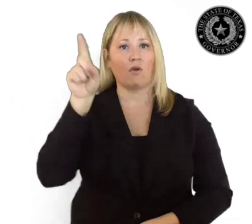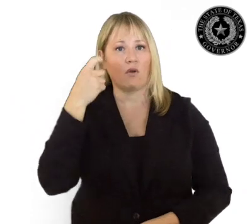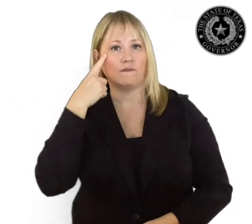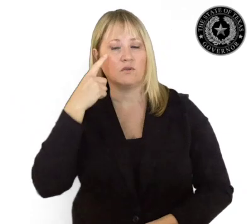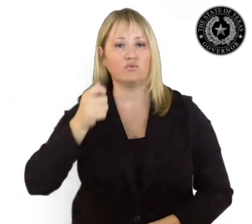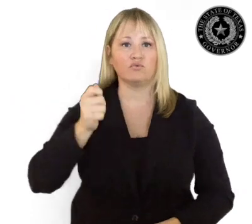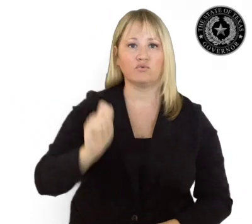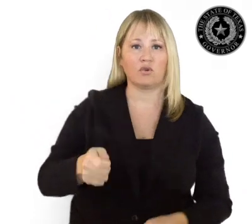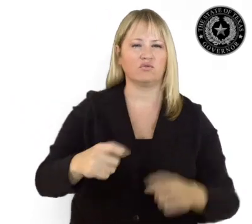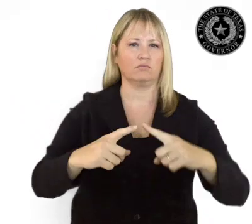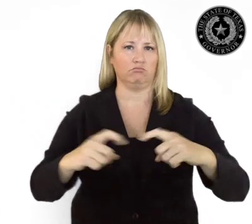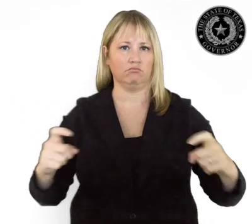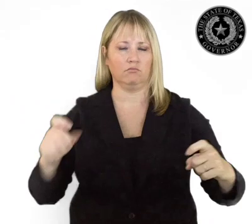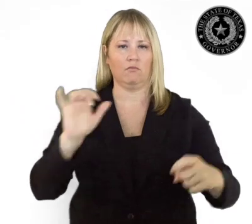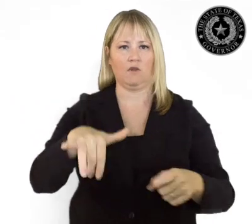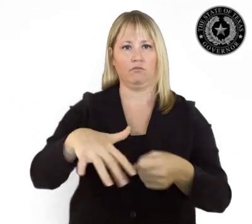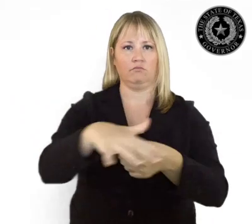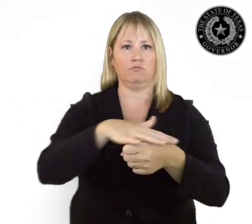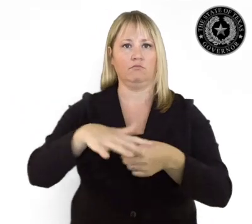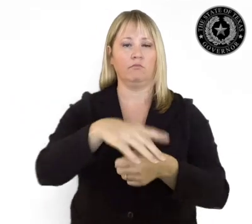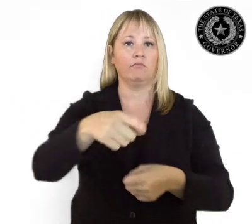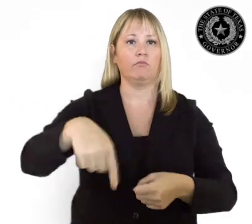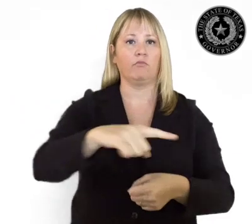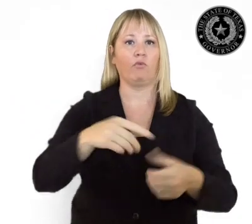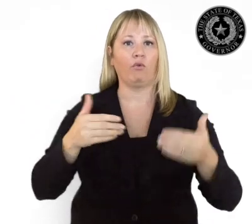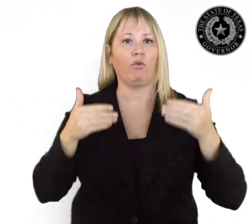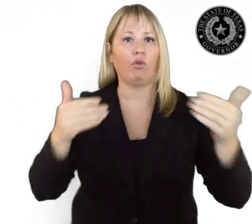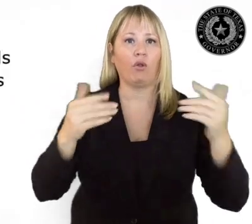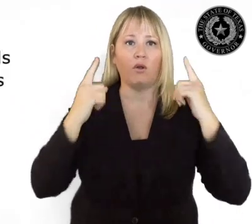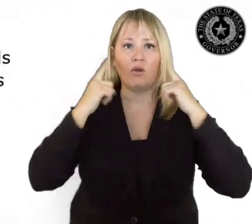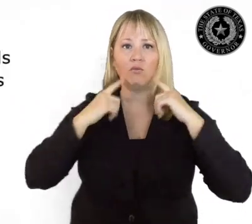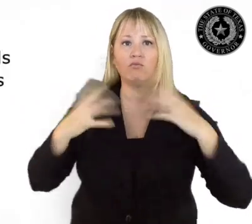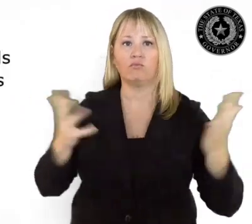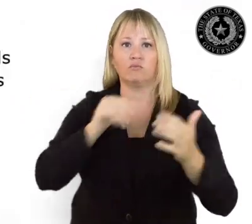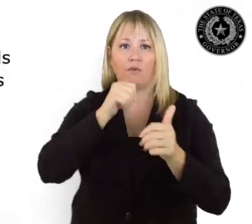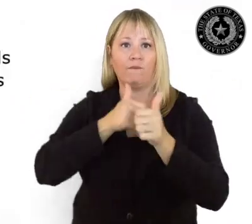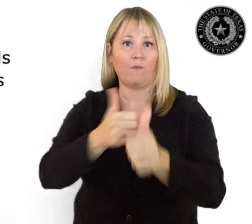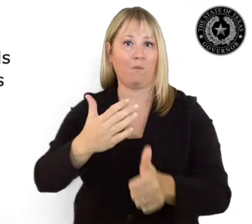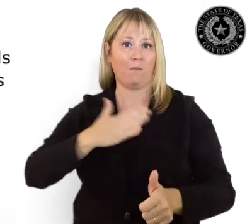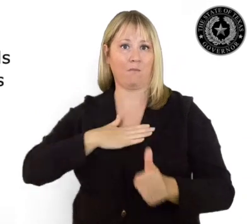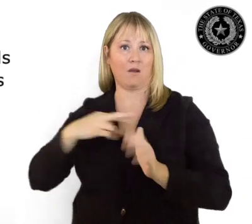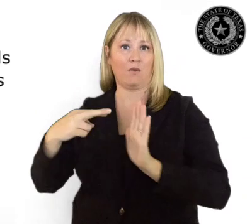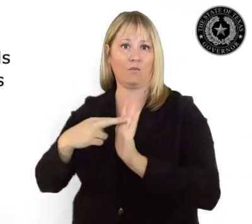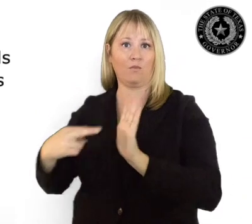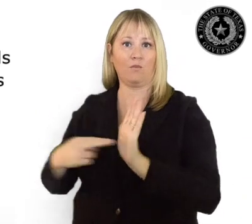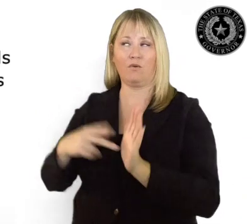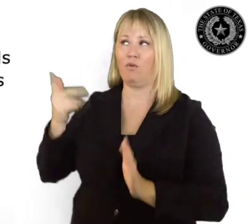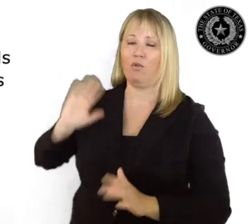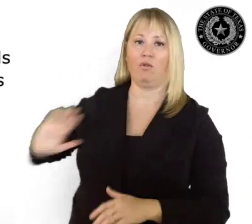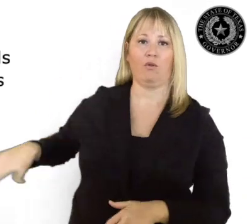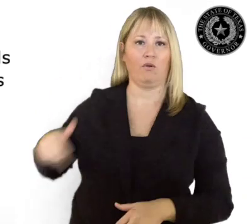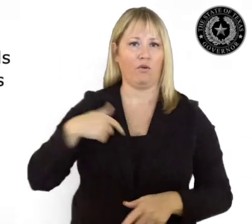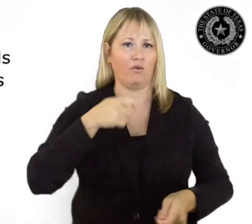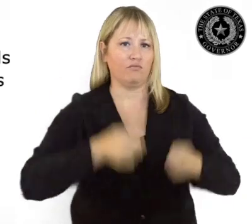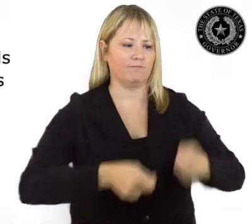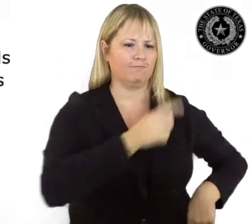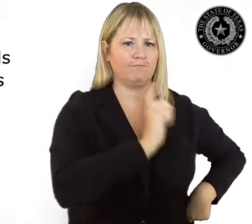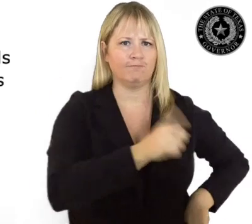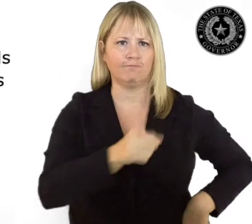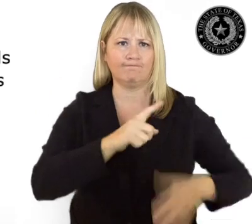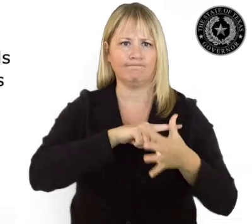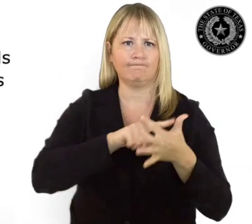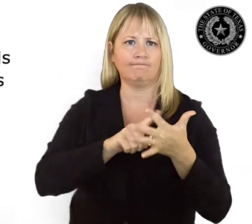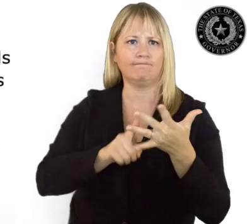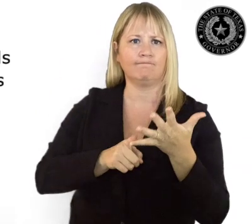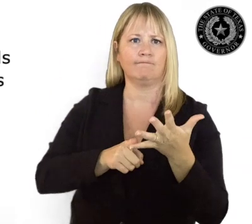in response to the COVID-19 disaster that are inconsistent with this executive order, provided that local officials may enforce this